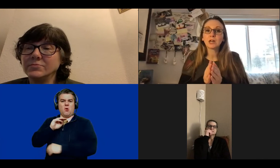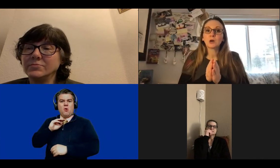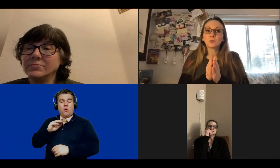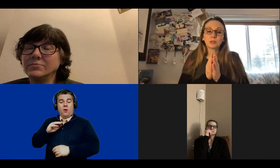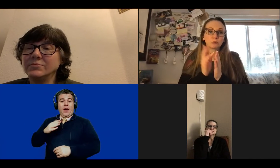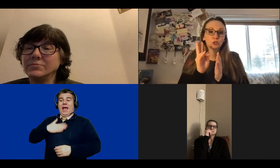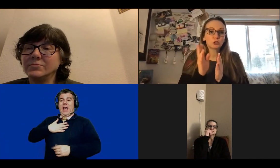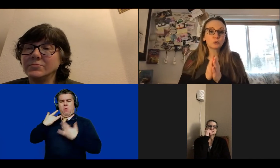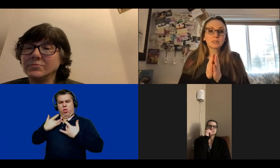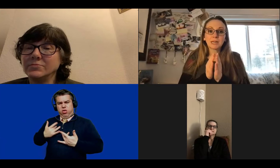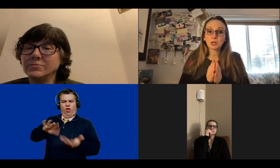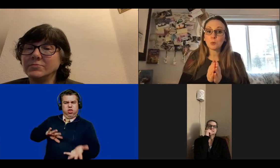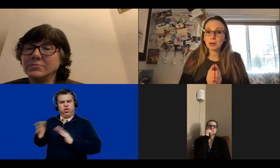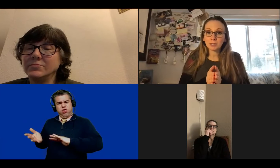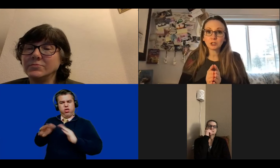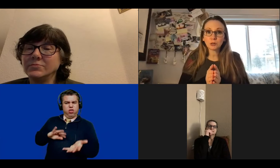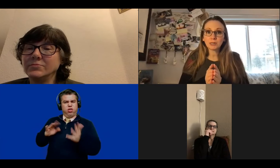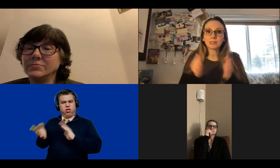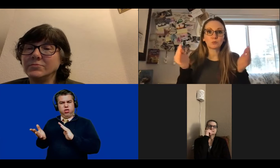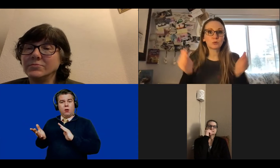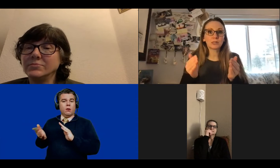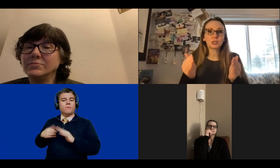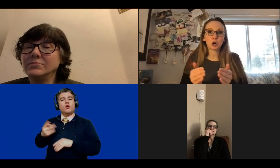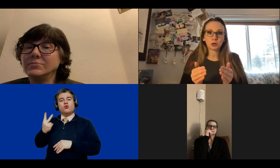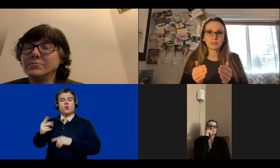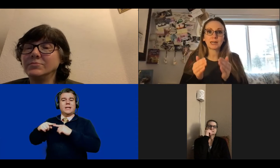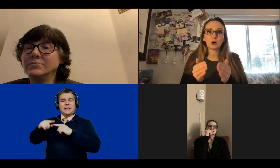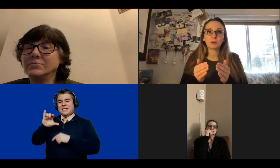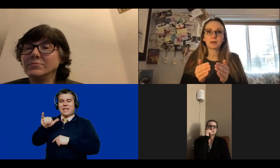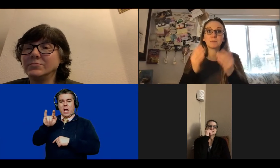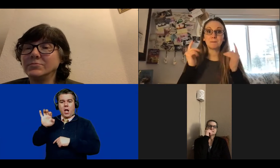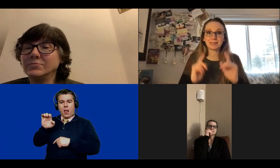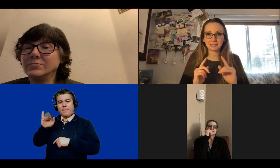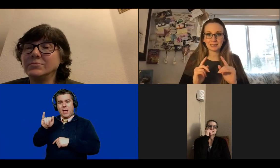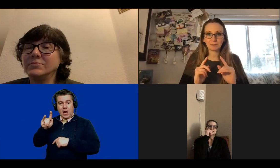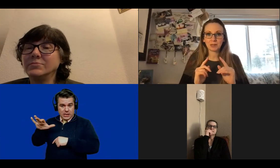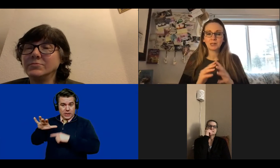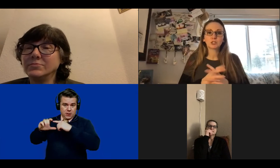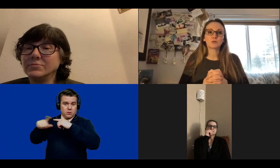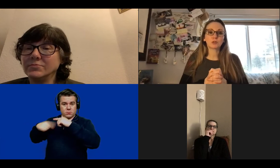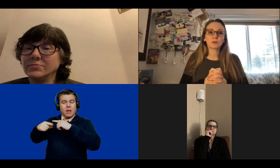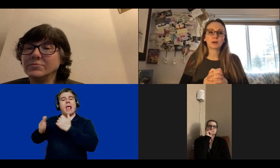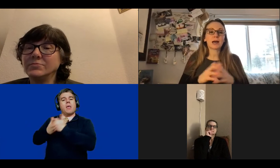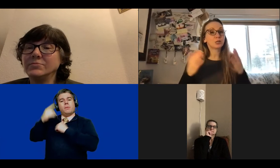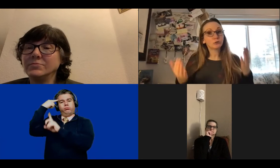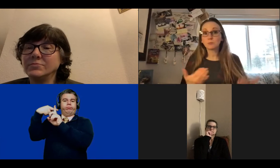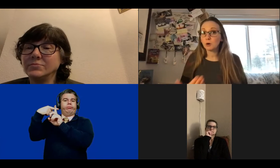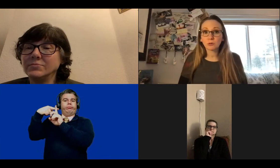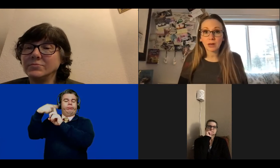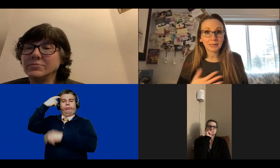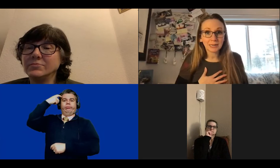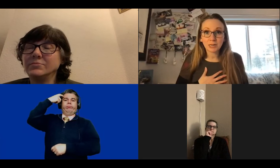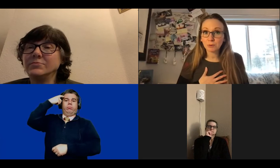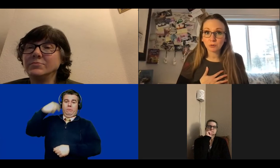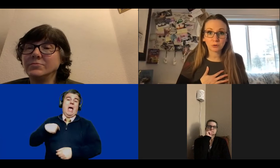targets, with those 2 psychobiotic strains, it really targets helping us mentally. So if you think about, I use